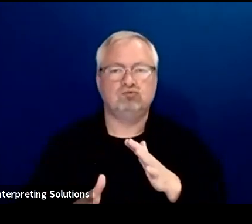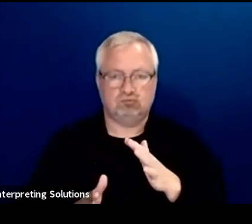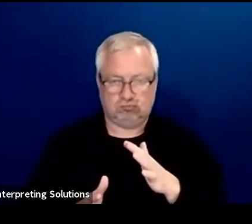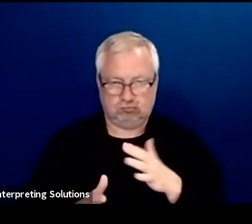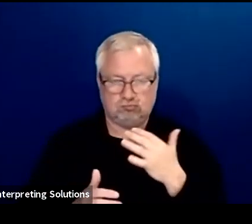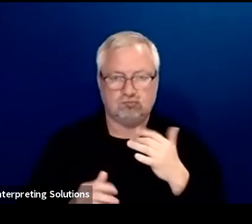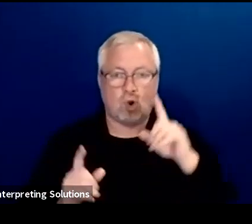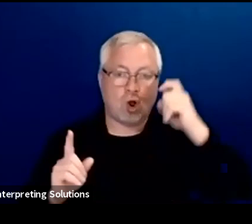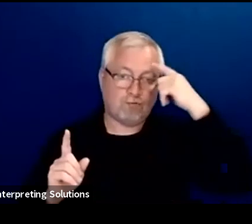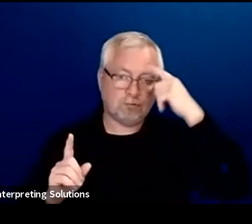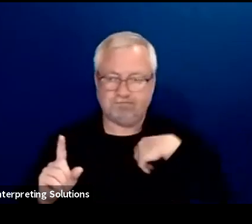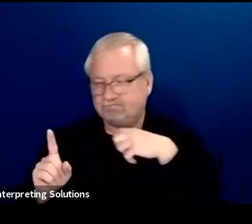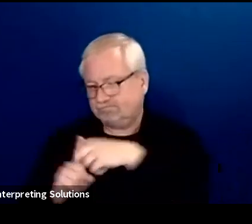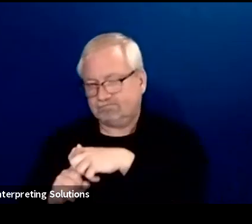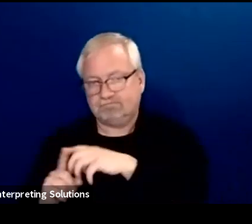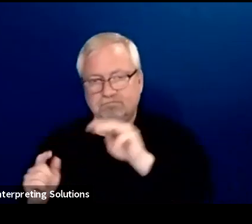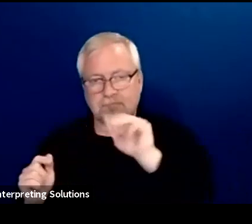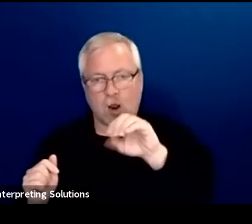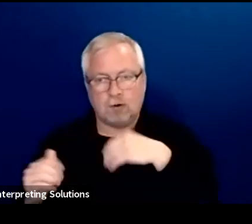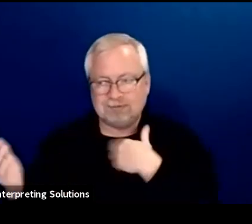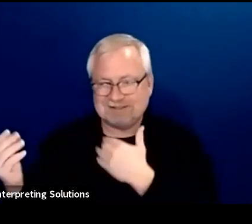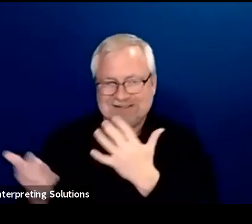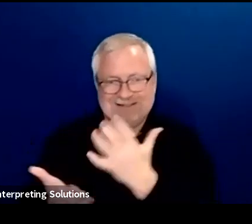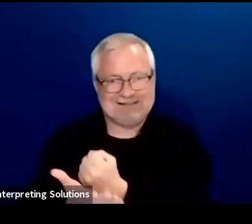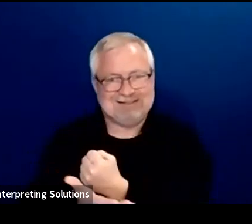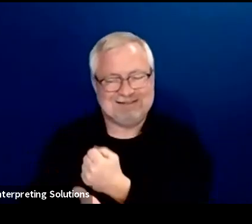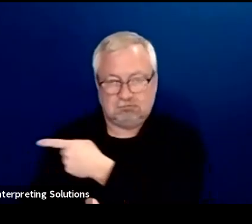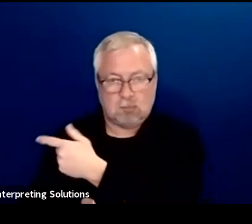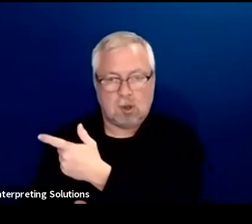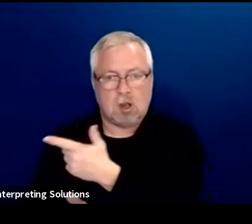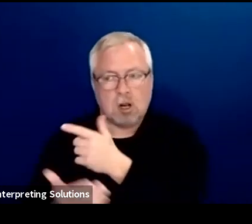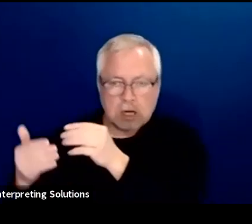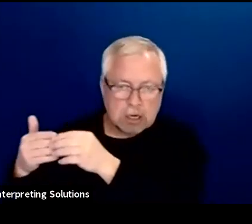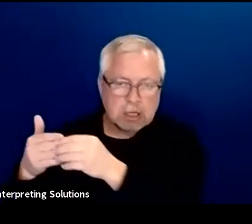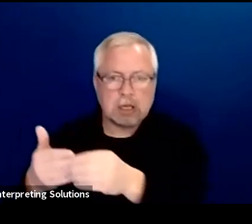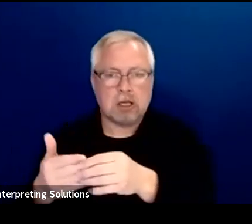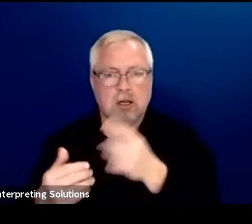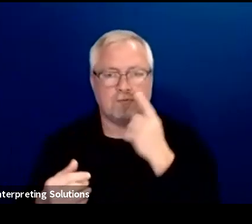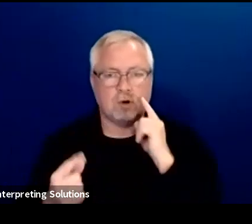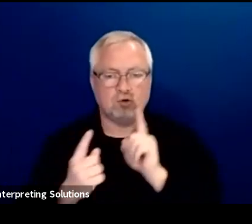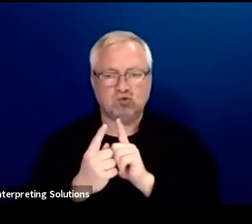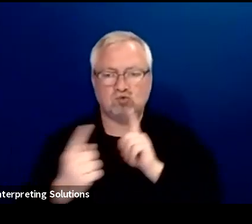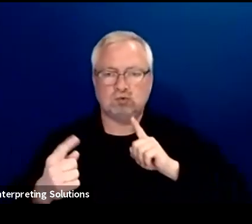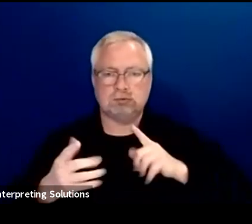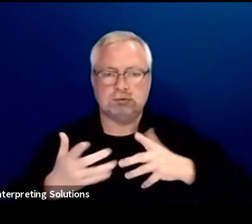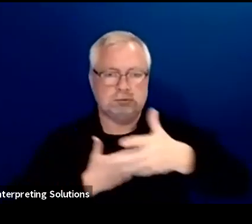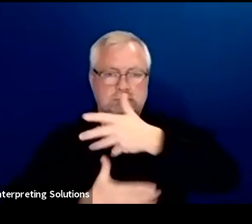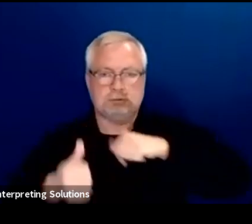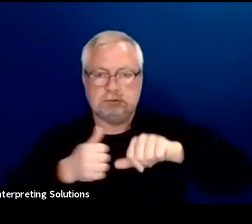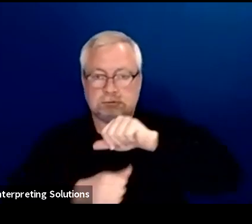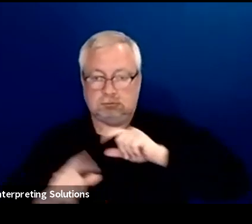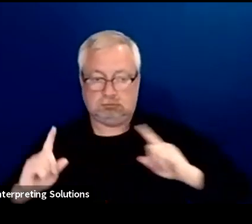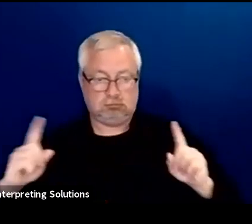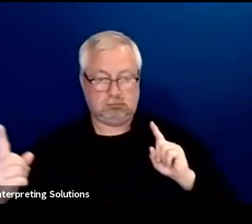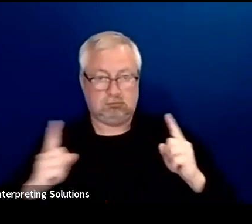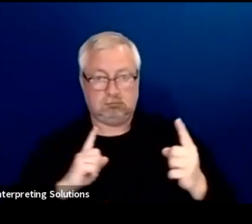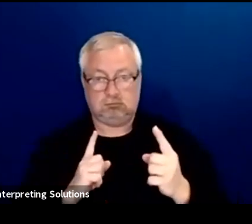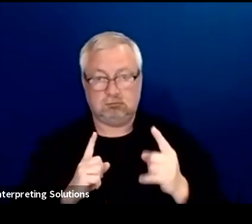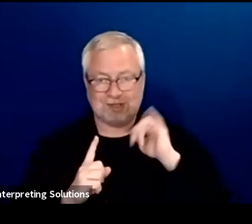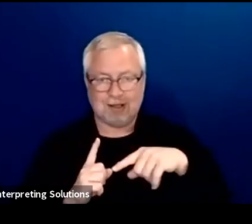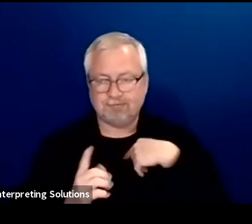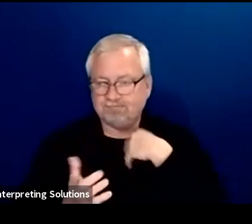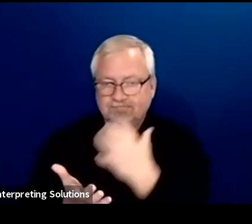lead time that the social distancing has brought us to slow down the rate of growth of cases in order to build up